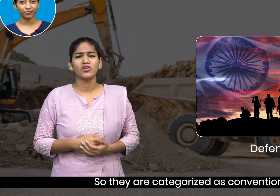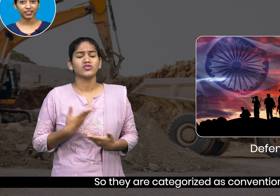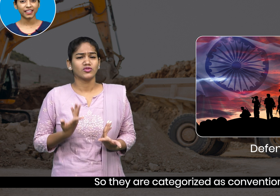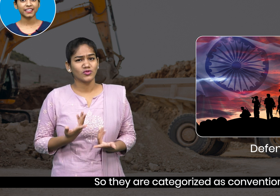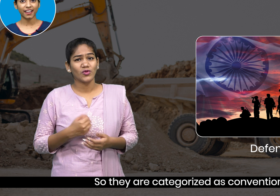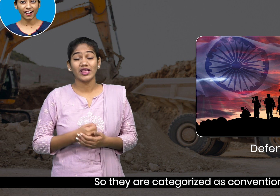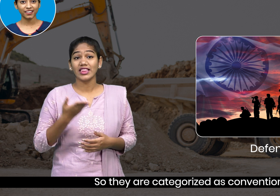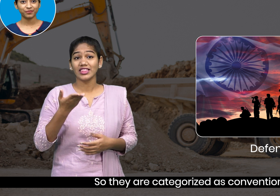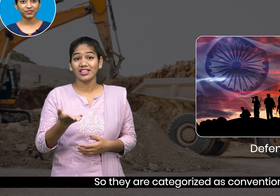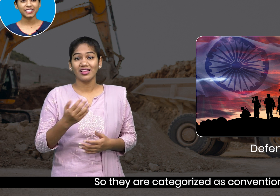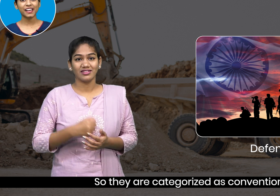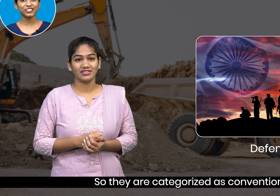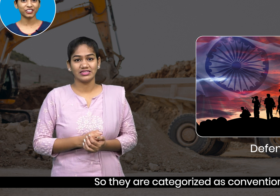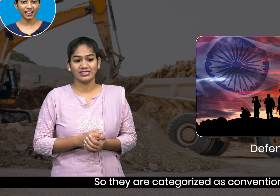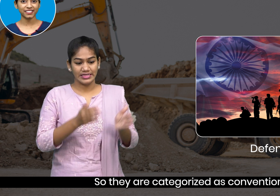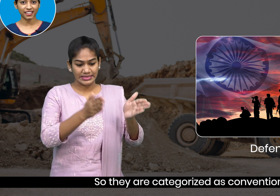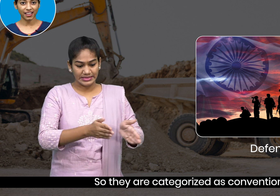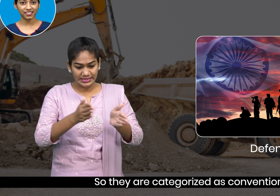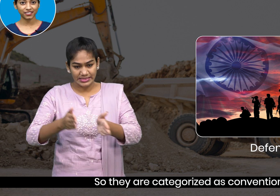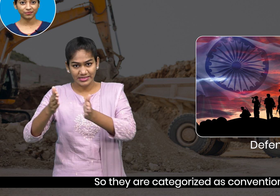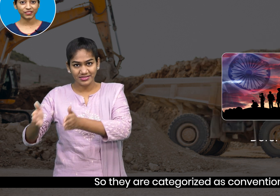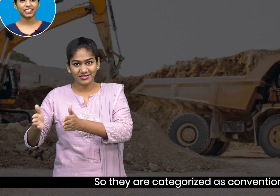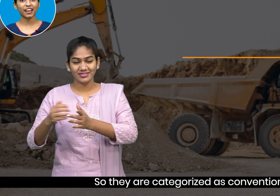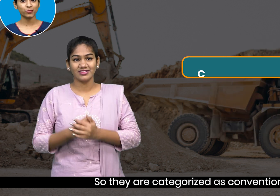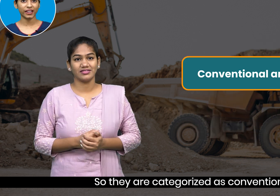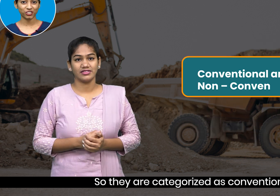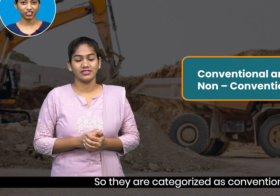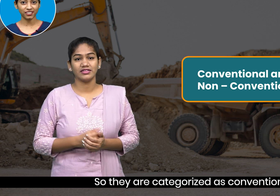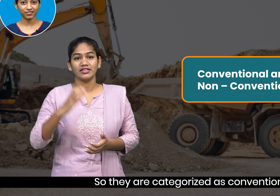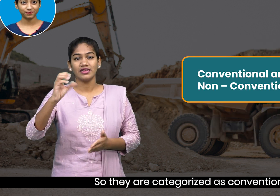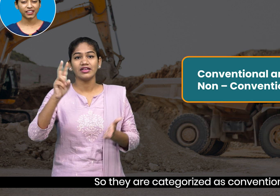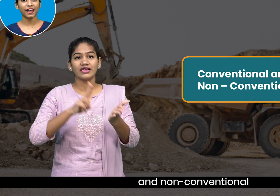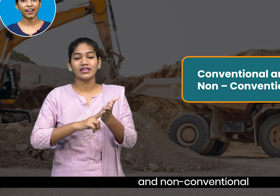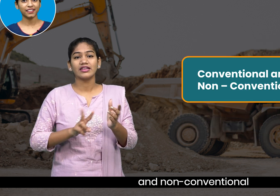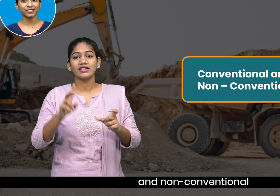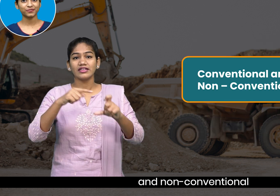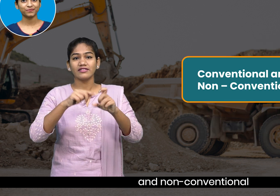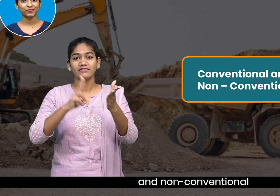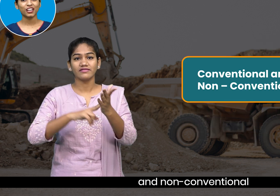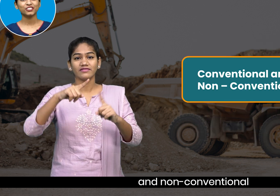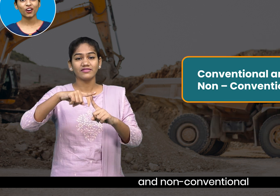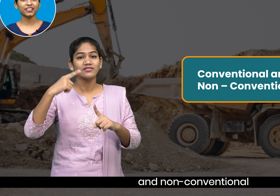So, they are categorized as conventional and